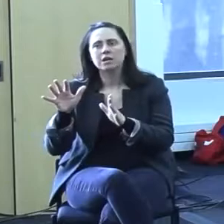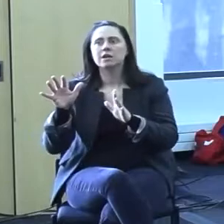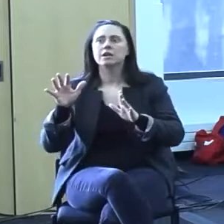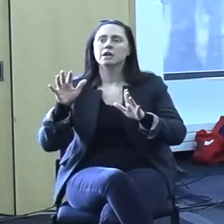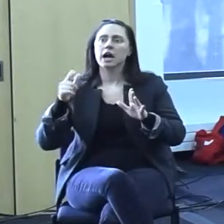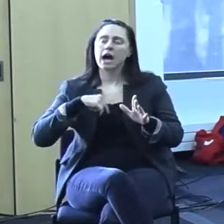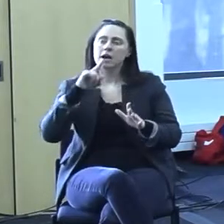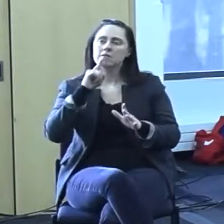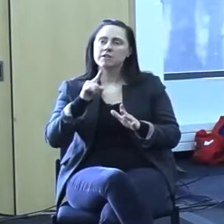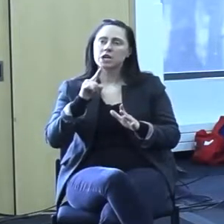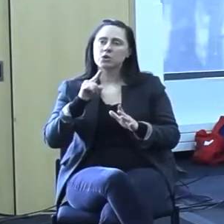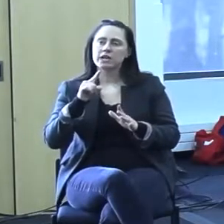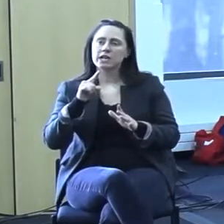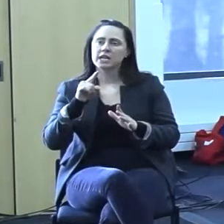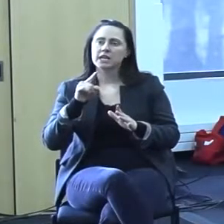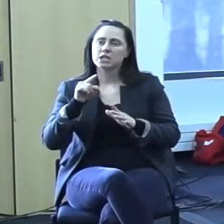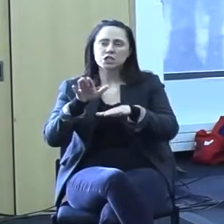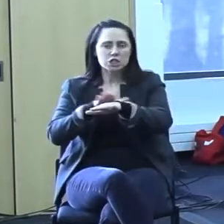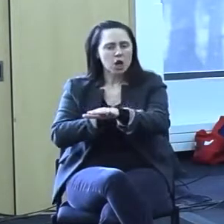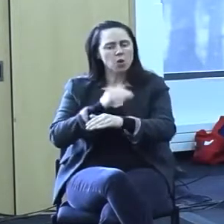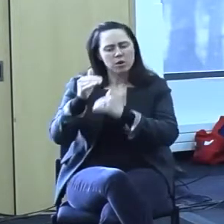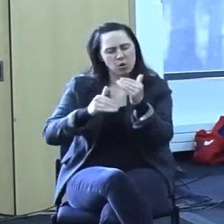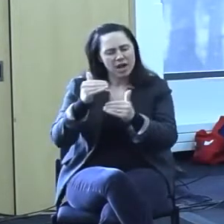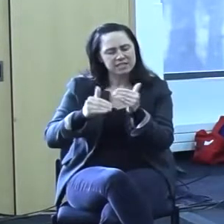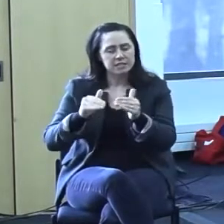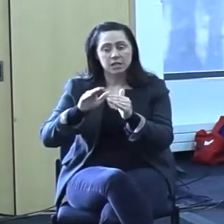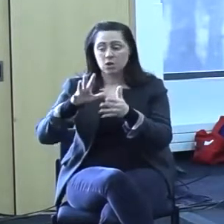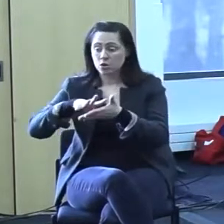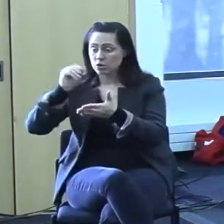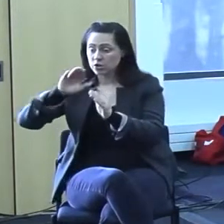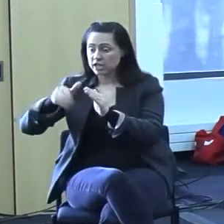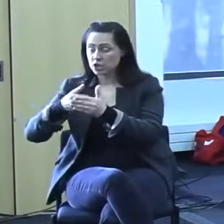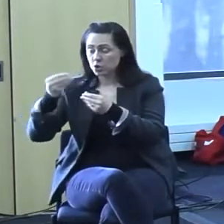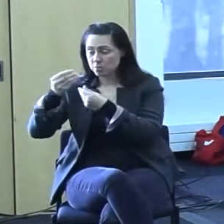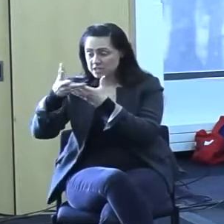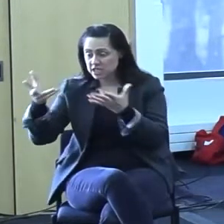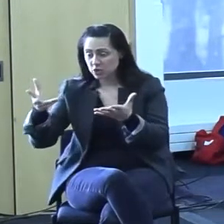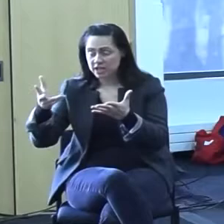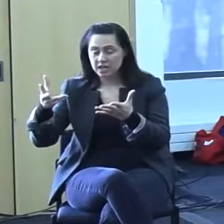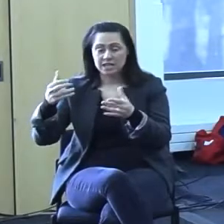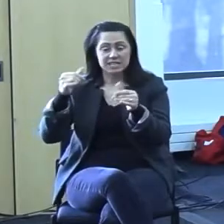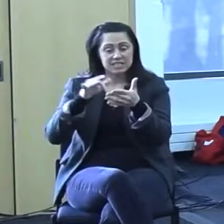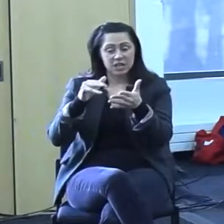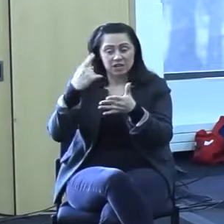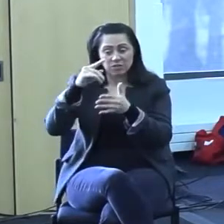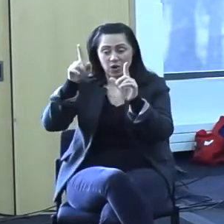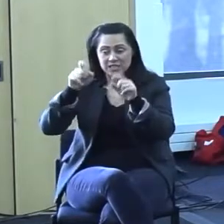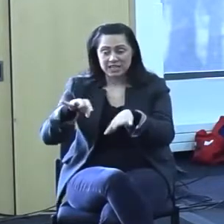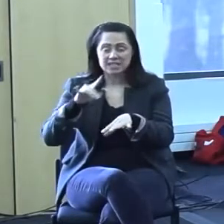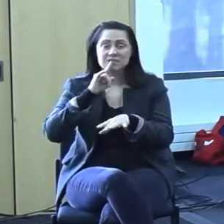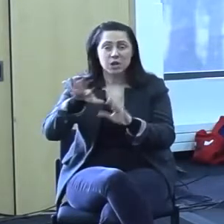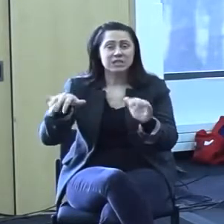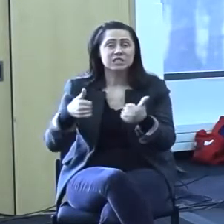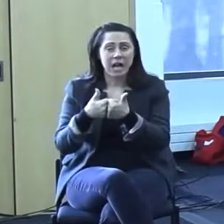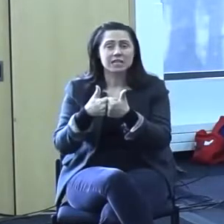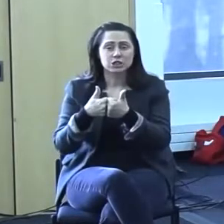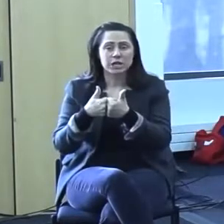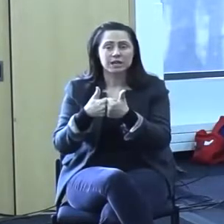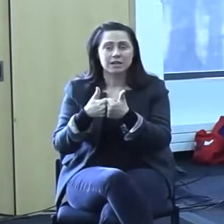And I'm very slow to process things. So learning new material, memorizing or studying for a test was extremely